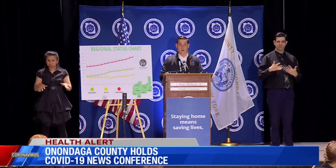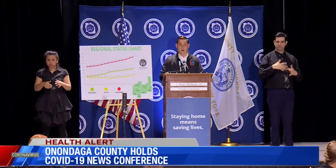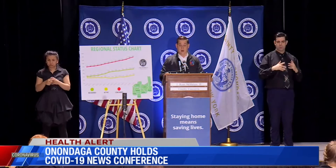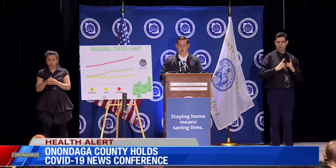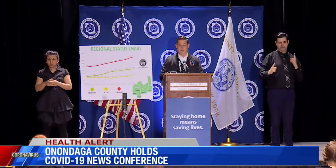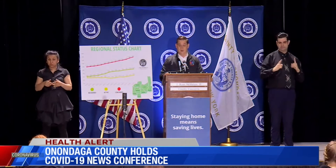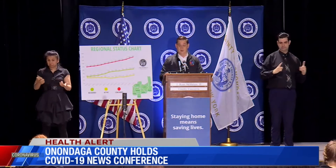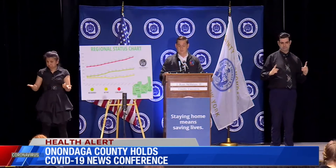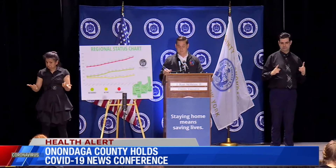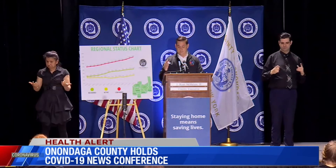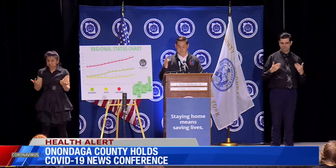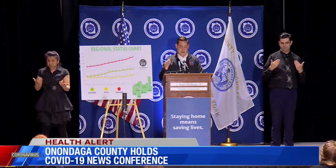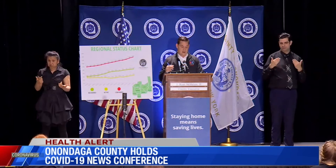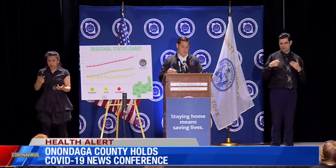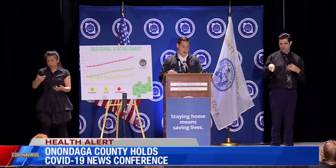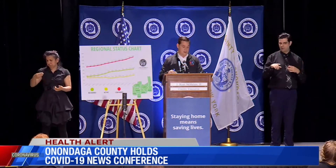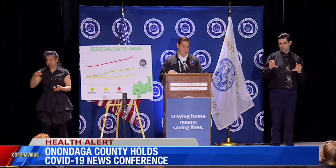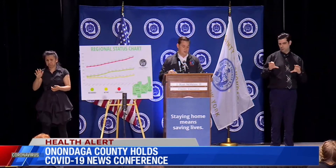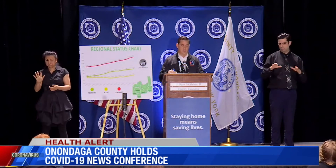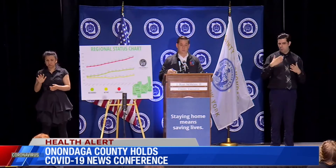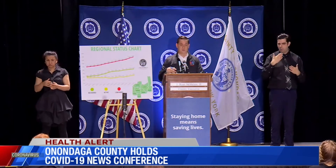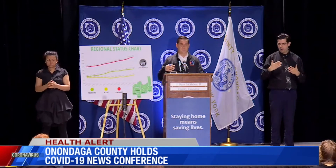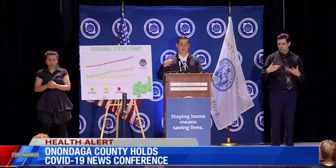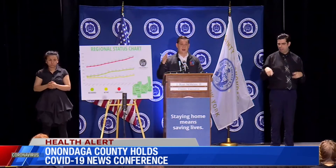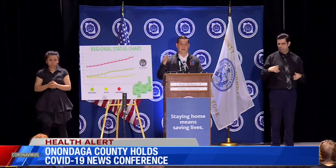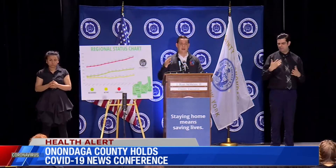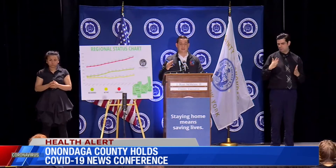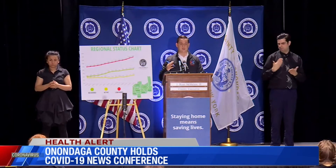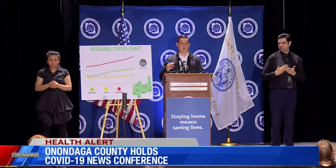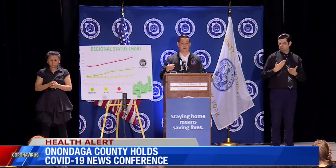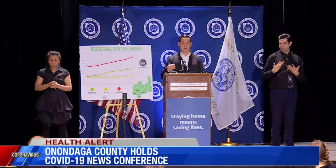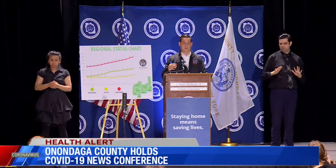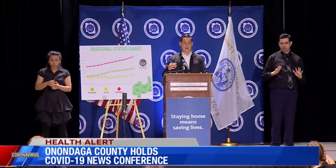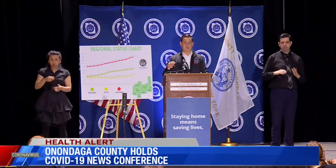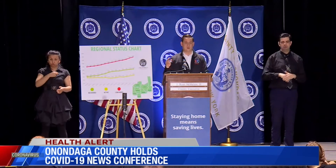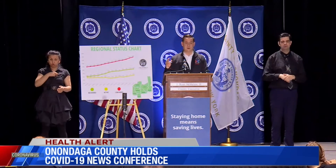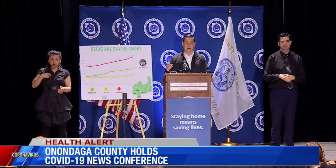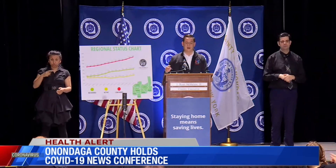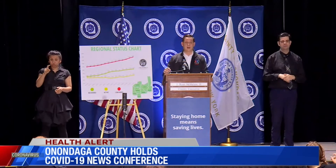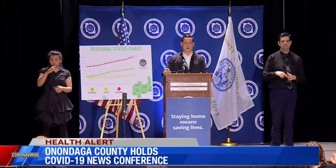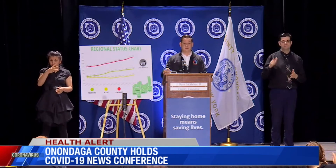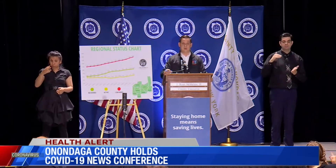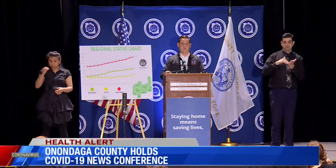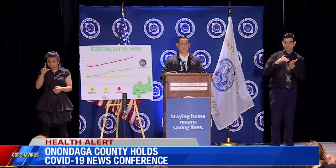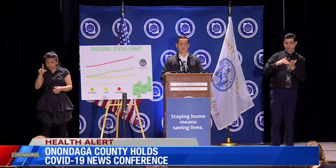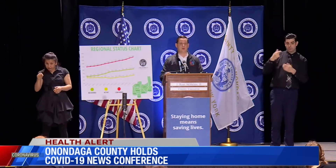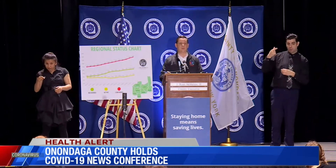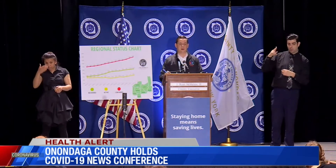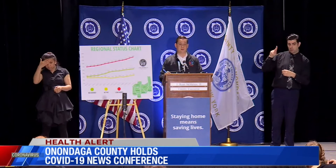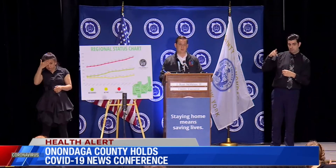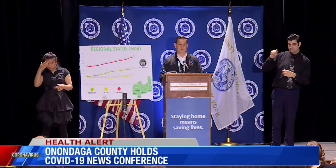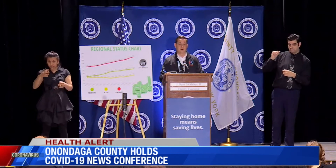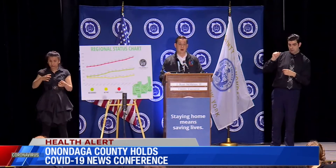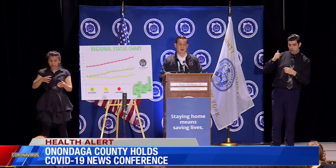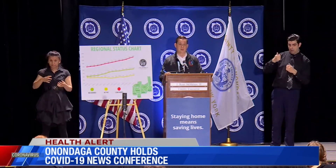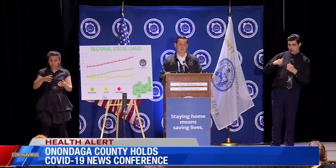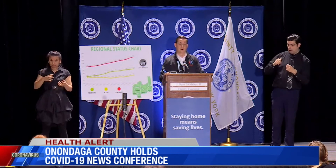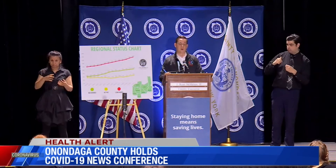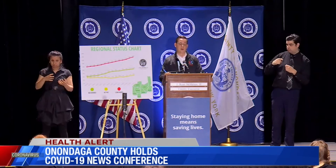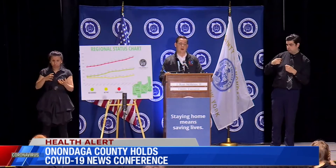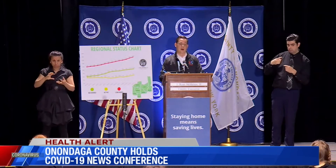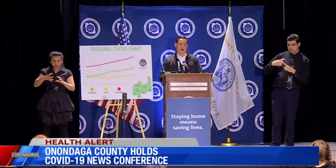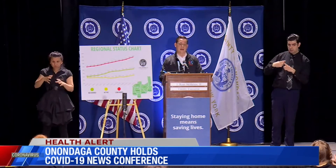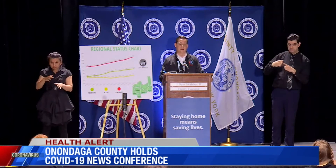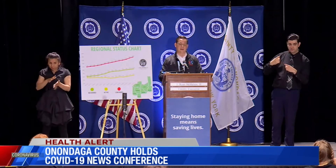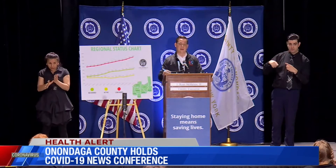well. I haven't asked Dr. Gupta if we've had any cases from a manufacturer or whatnot. I'm sure if we do, they're limited.